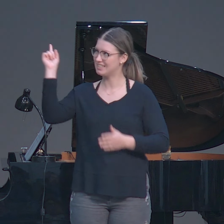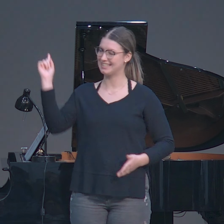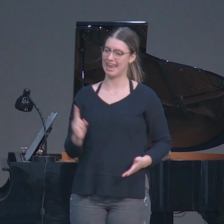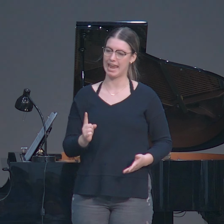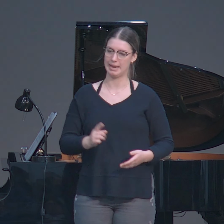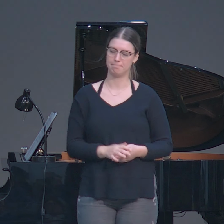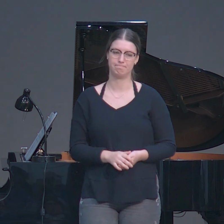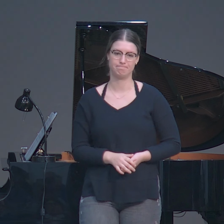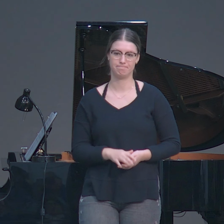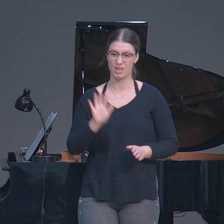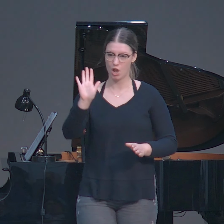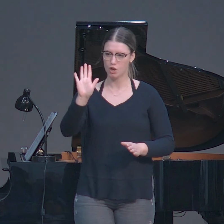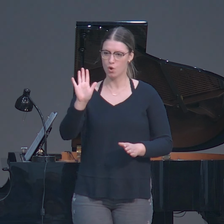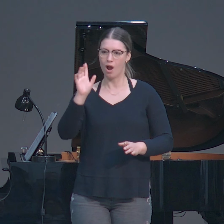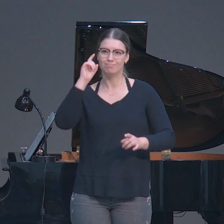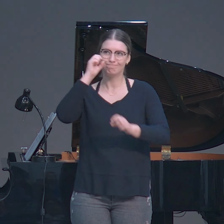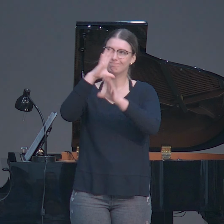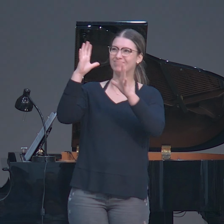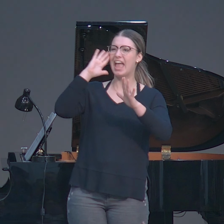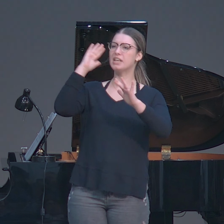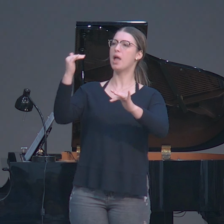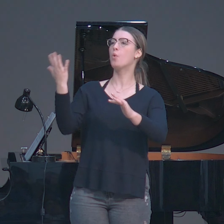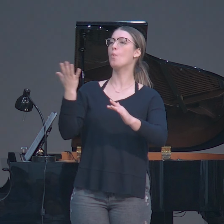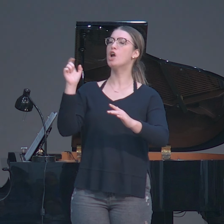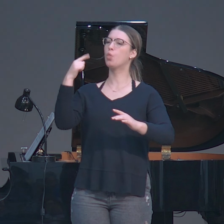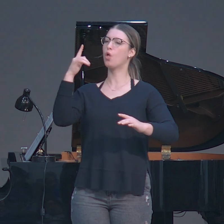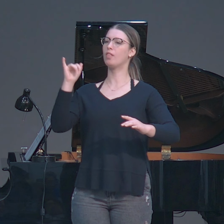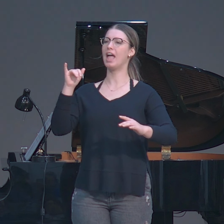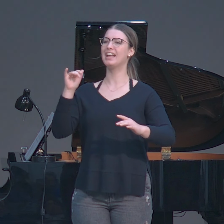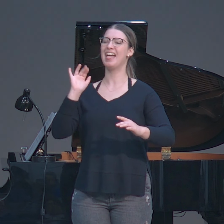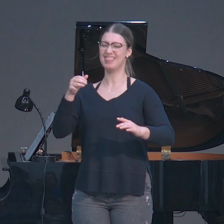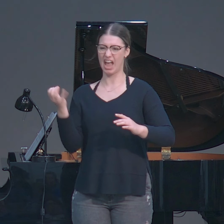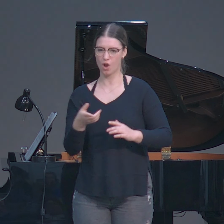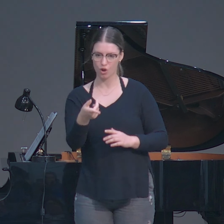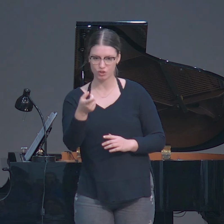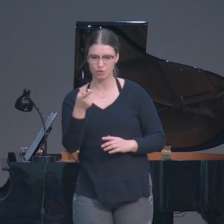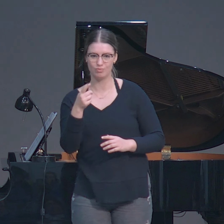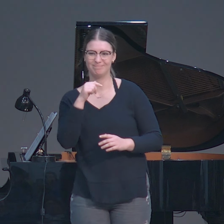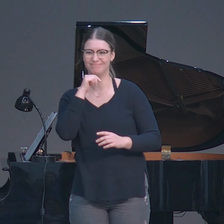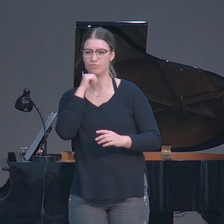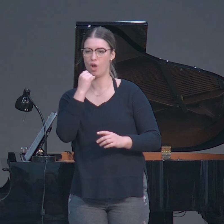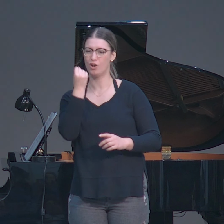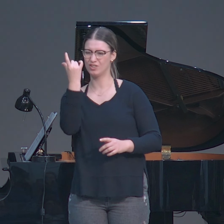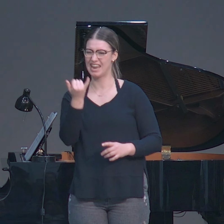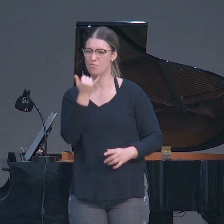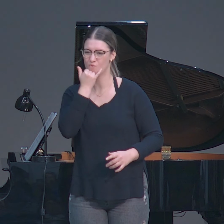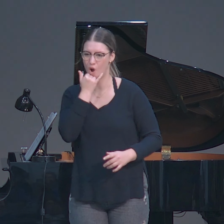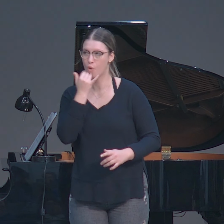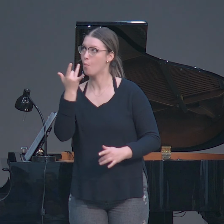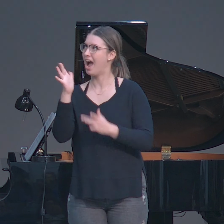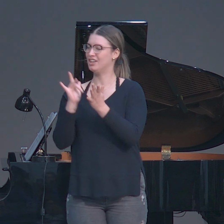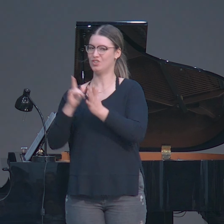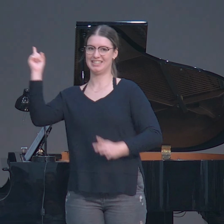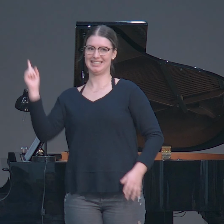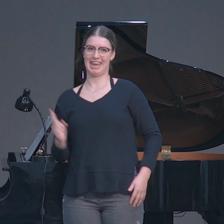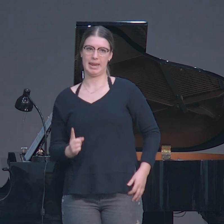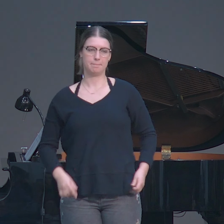Your expectations may cause you to misunderstand why Jesus came. Look back at